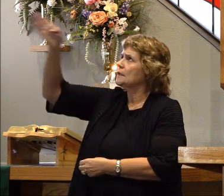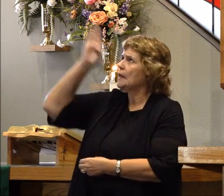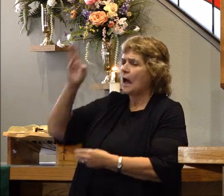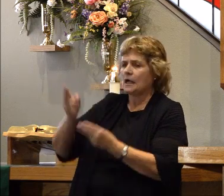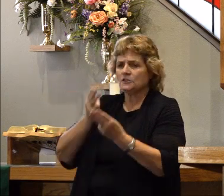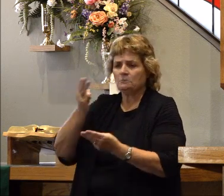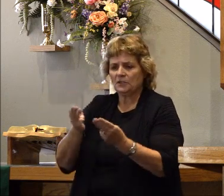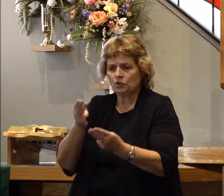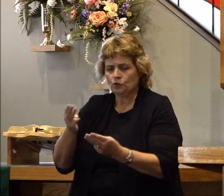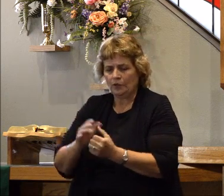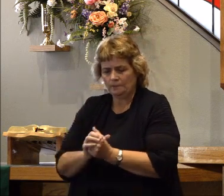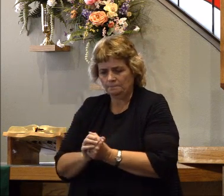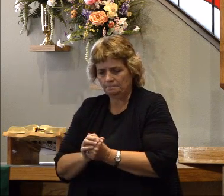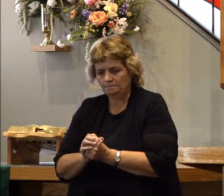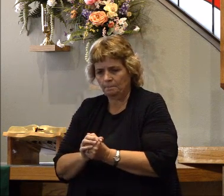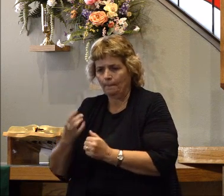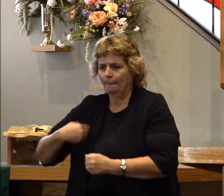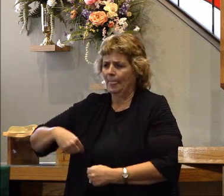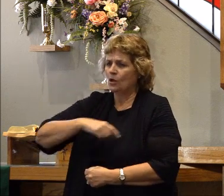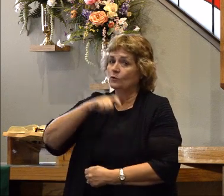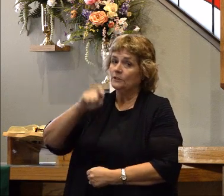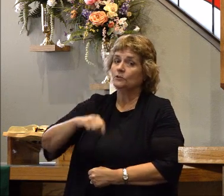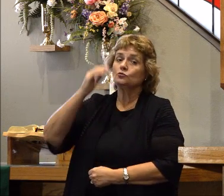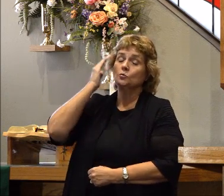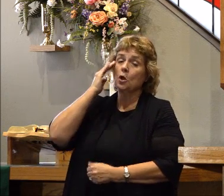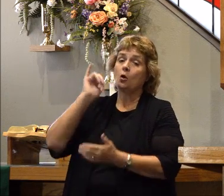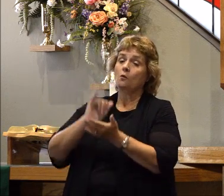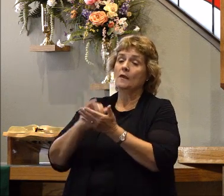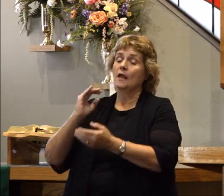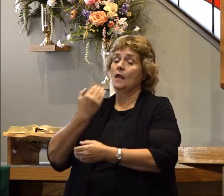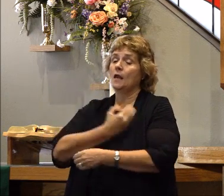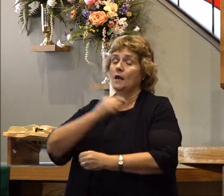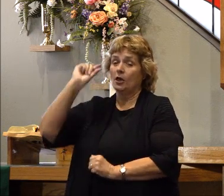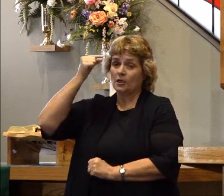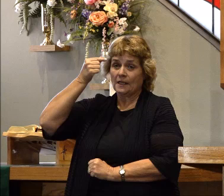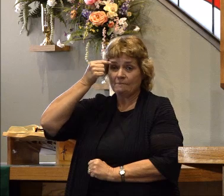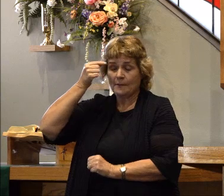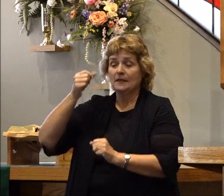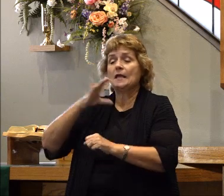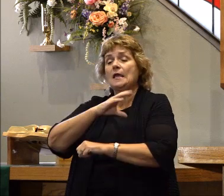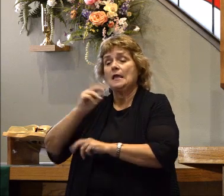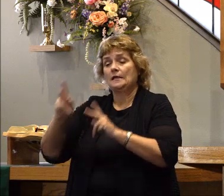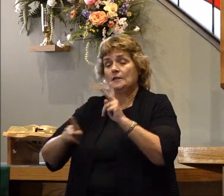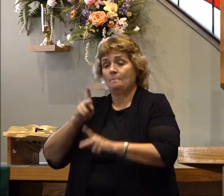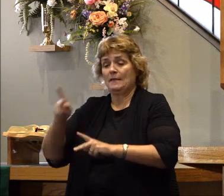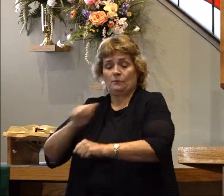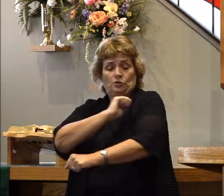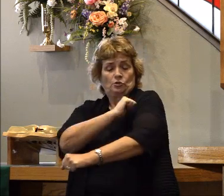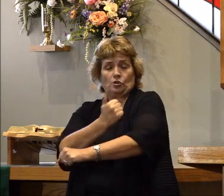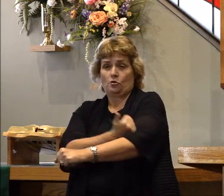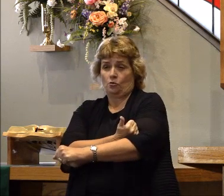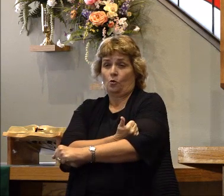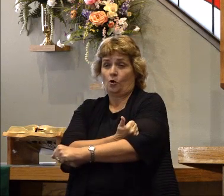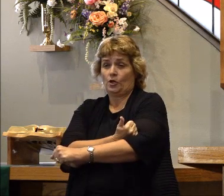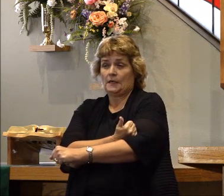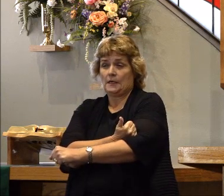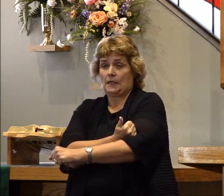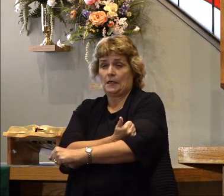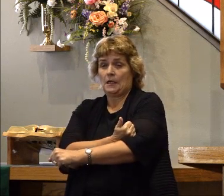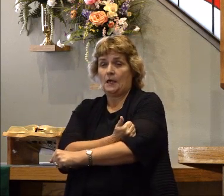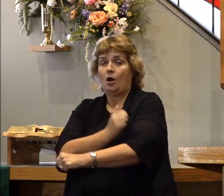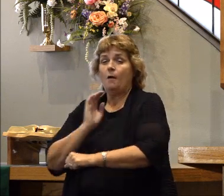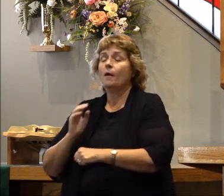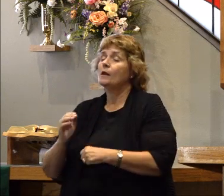to acknowledge that our government and those who are in authority over us are given to us in